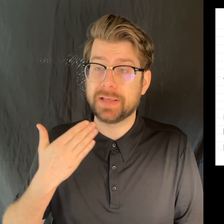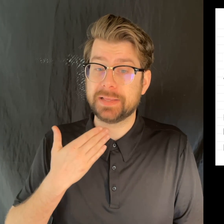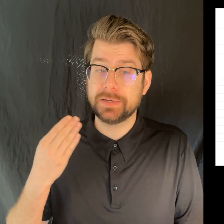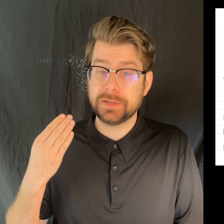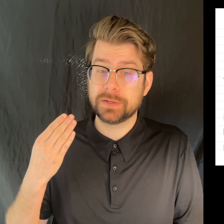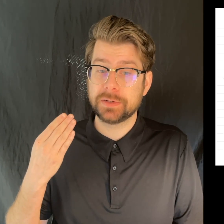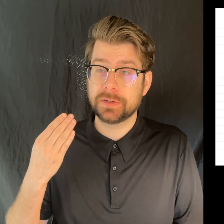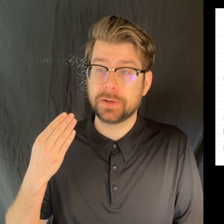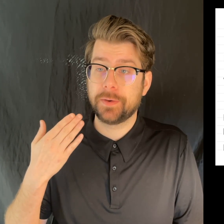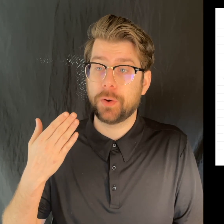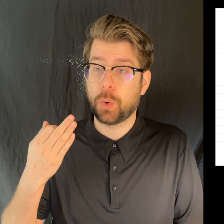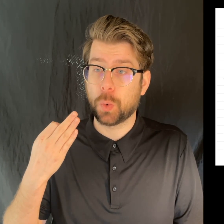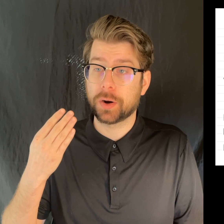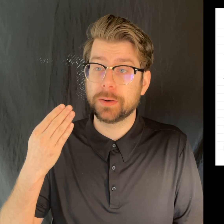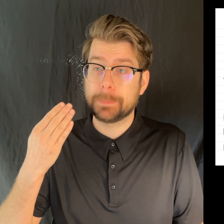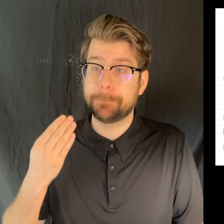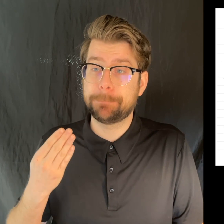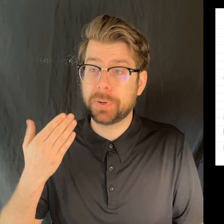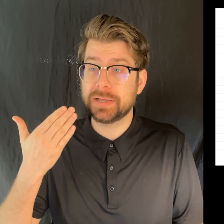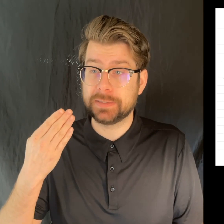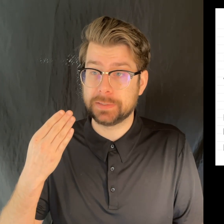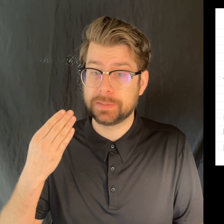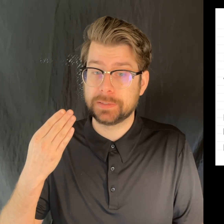Button or button.